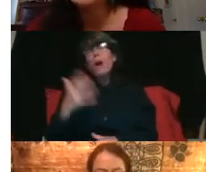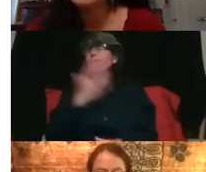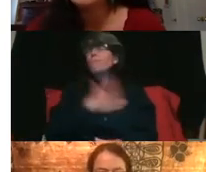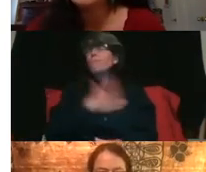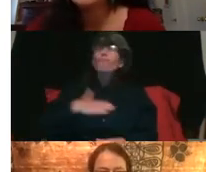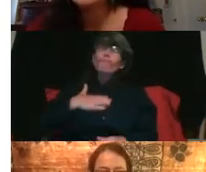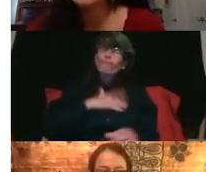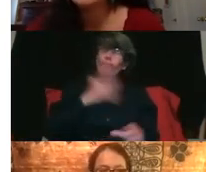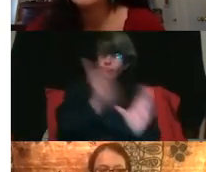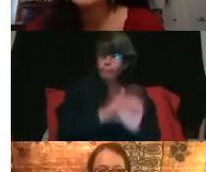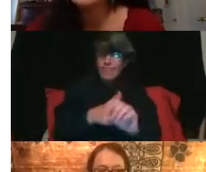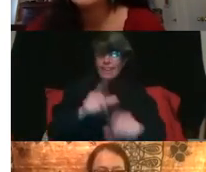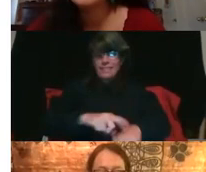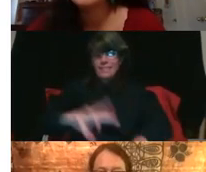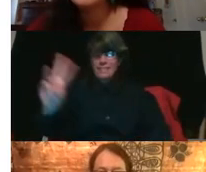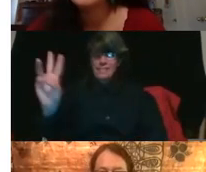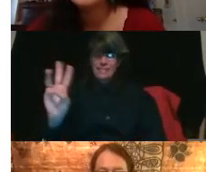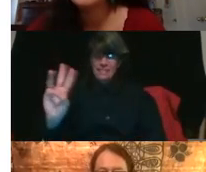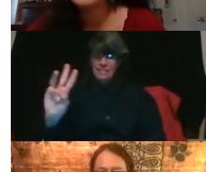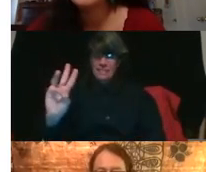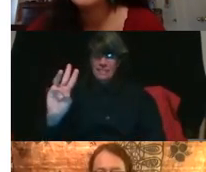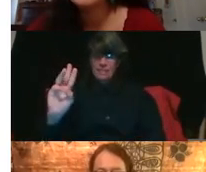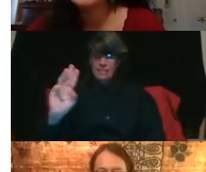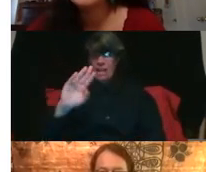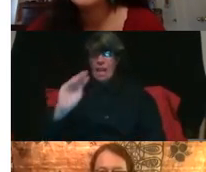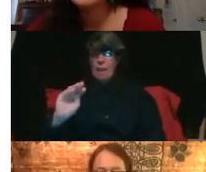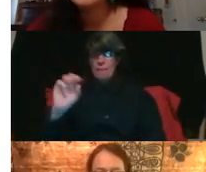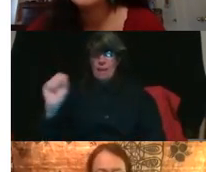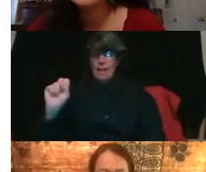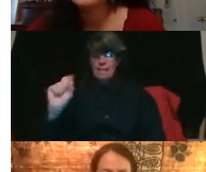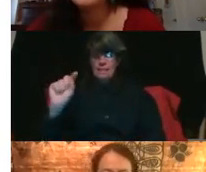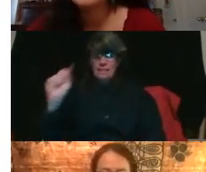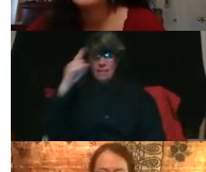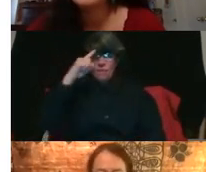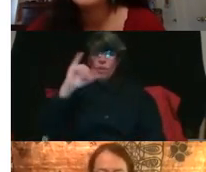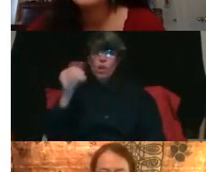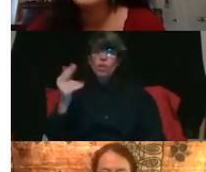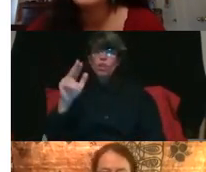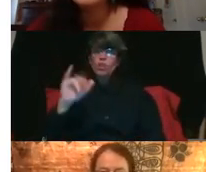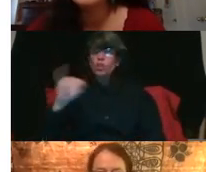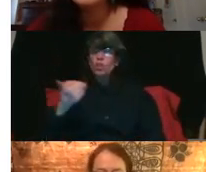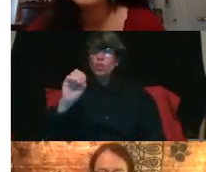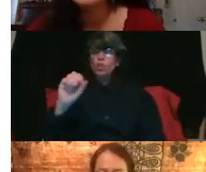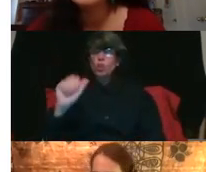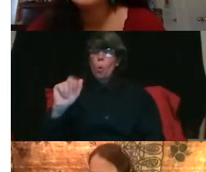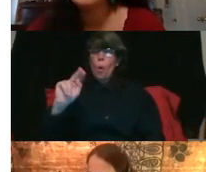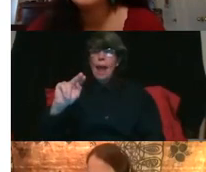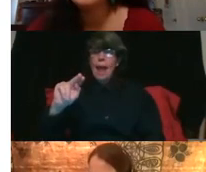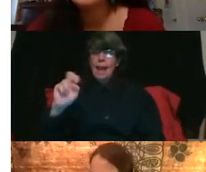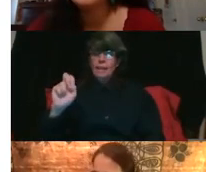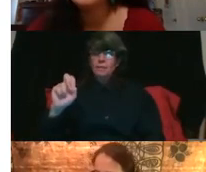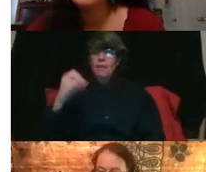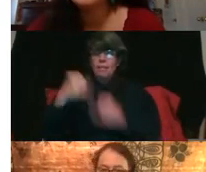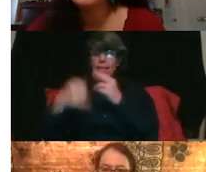at 6 o'clock Mountain Standard Time, for Joanne Shenandoah, who will be